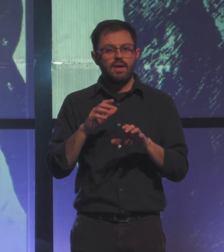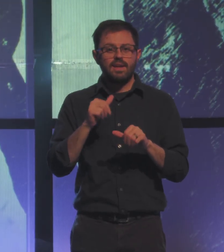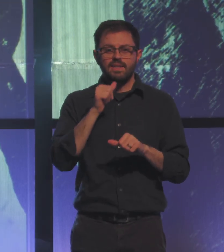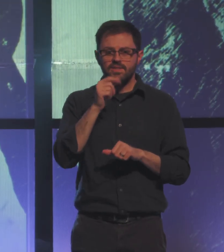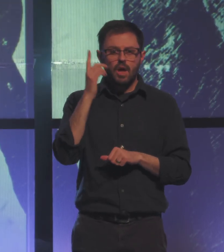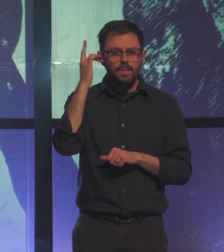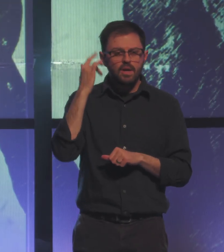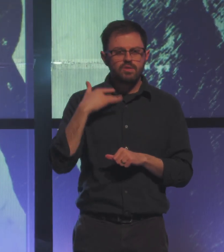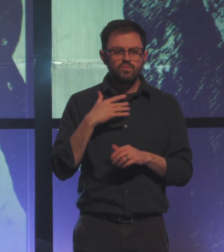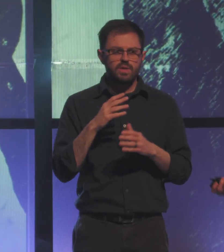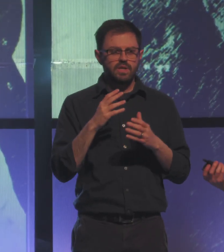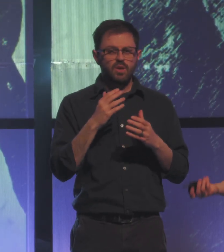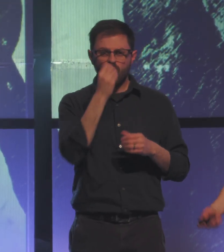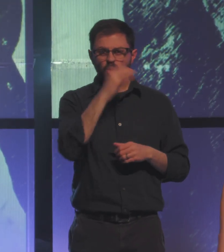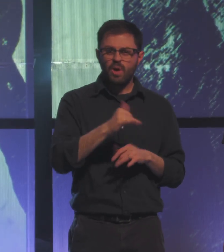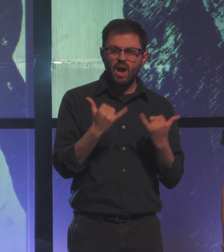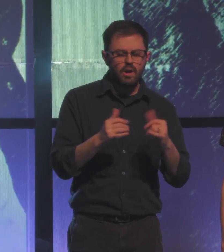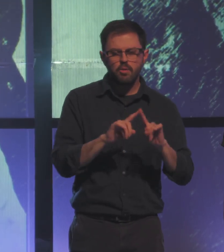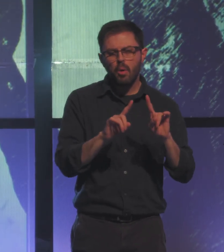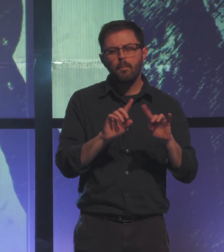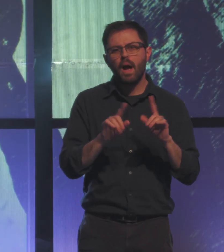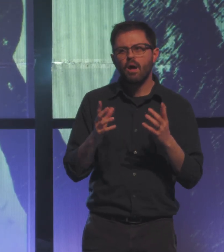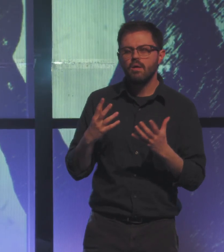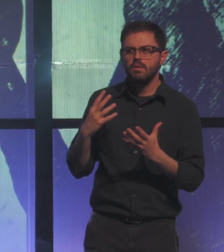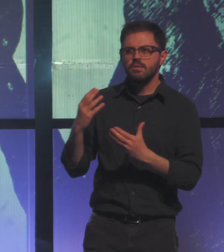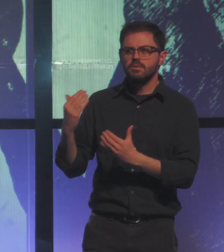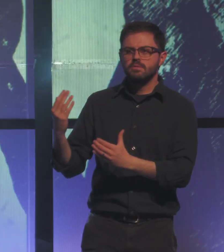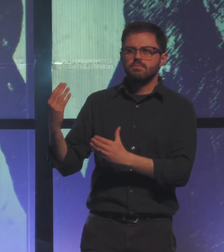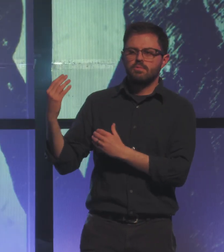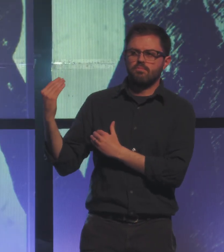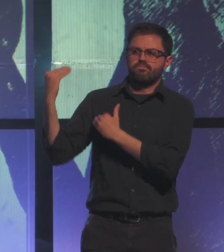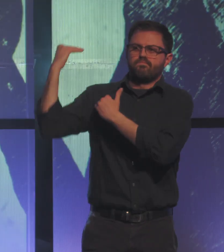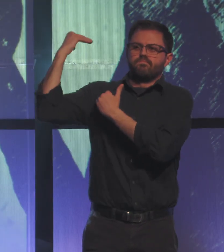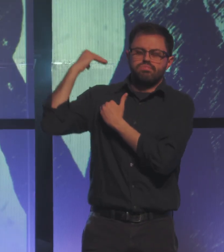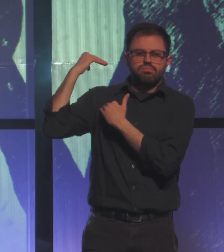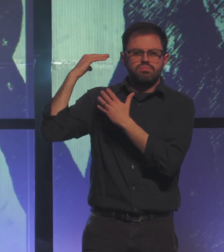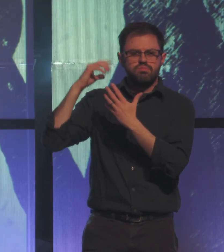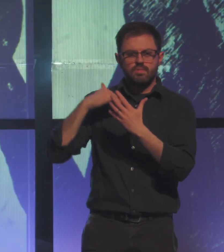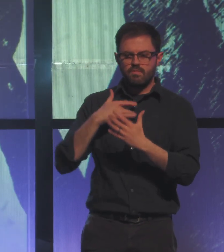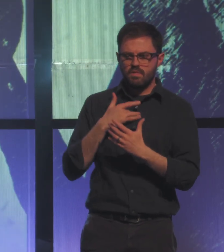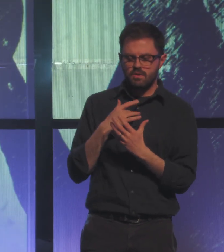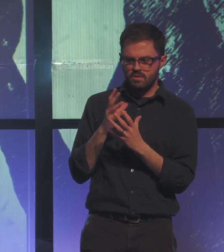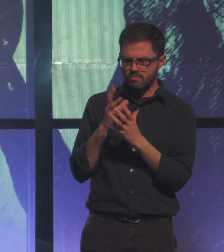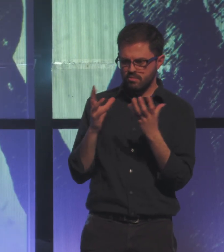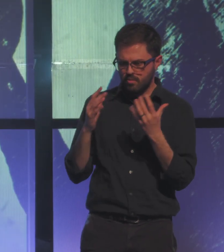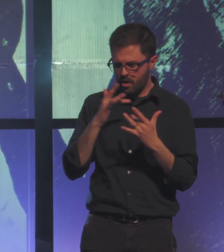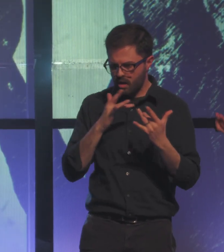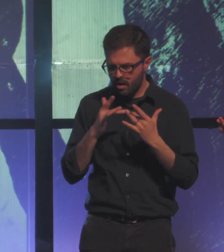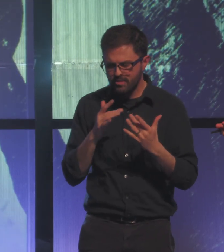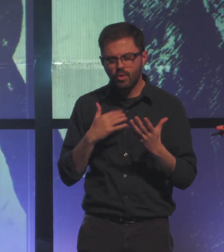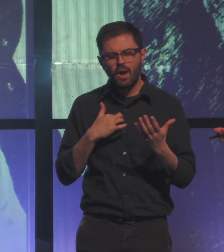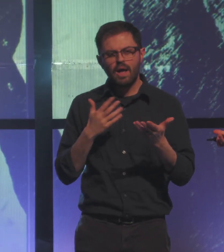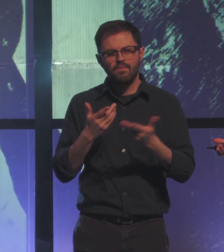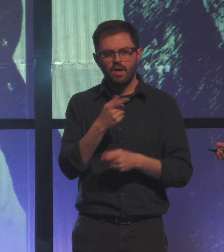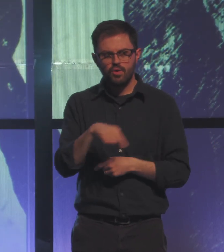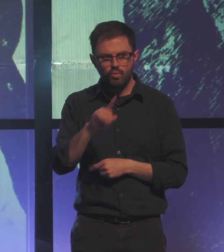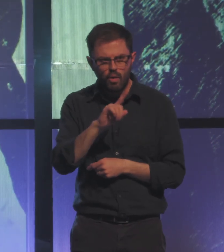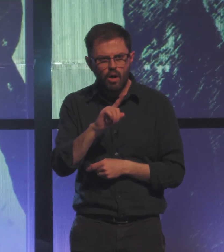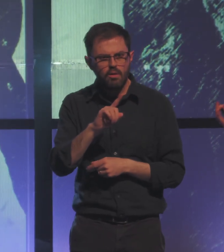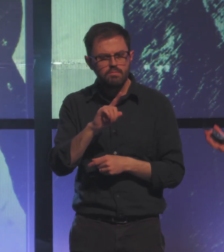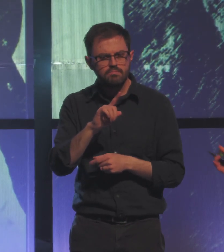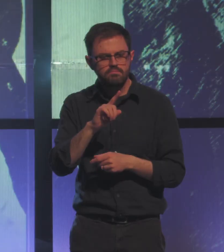so much. And so the invitation for you is not necessarily to try harder, but it's to stay open.